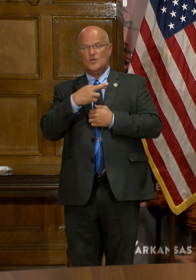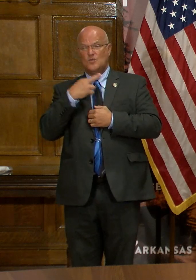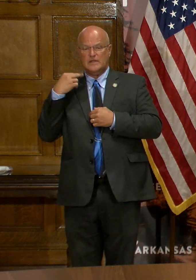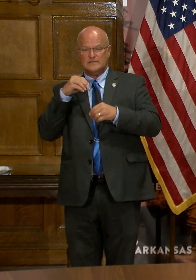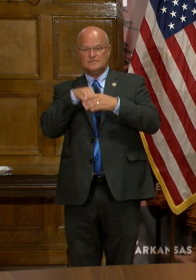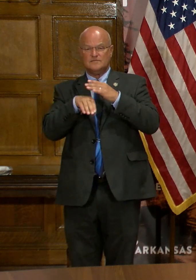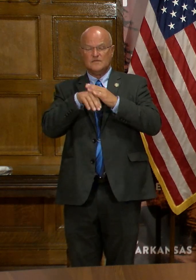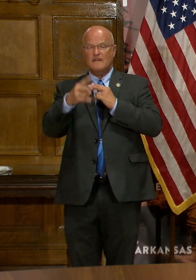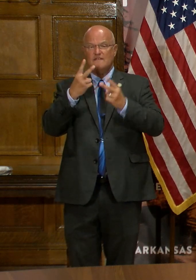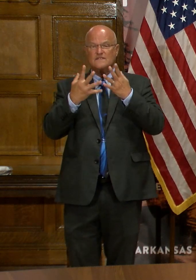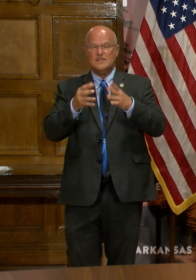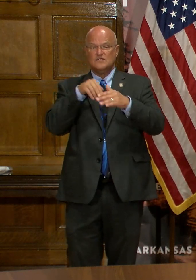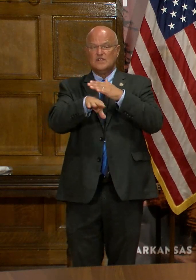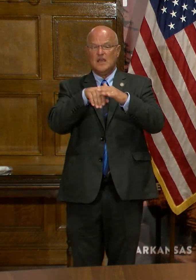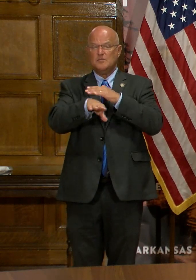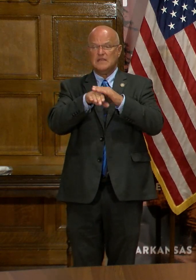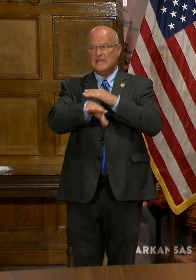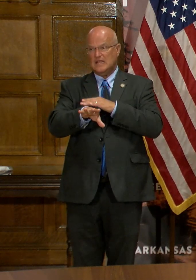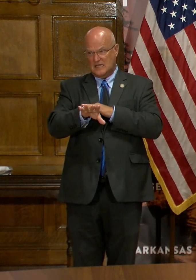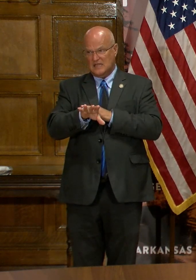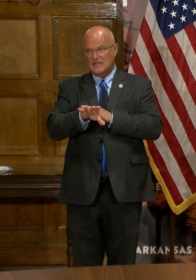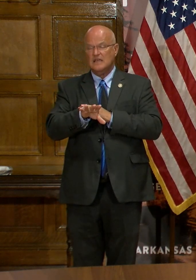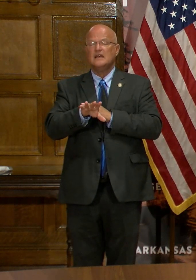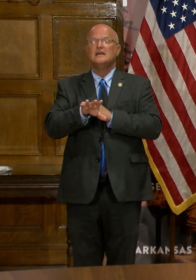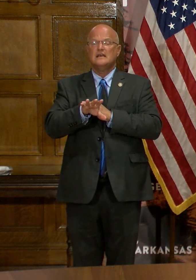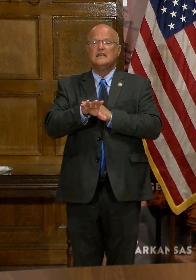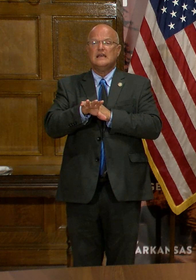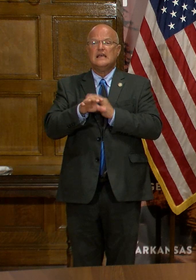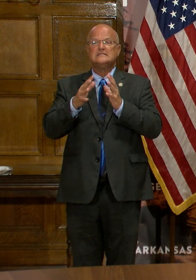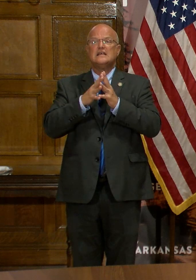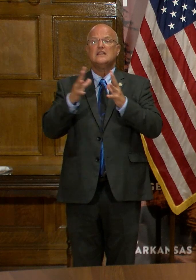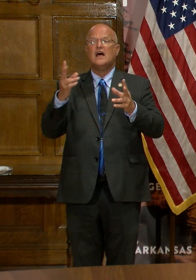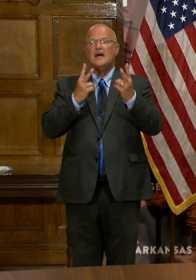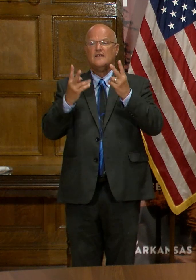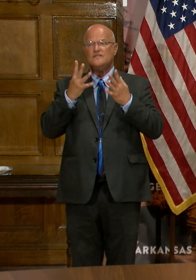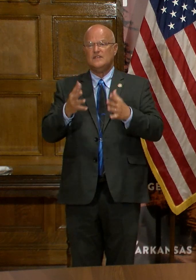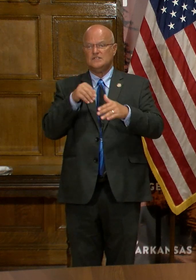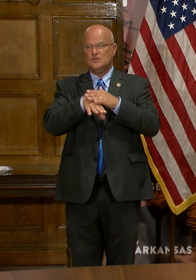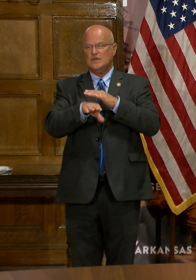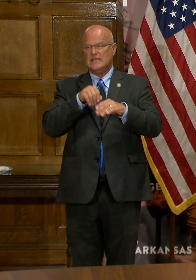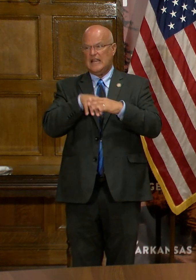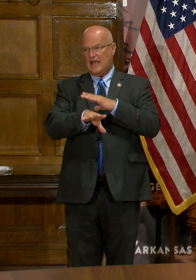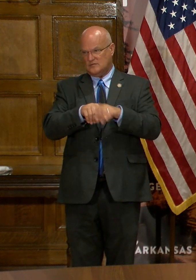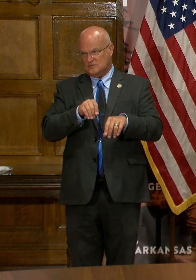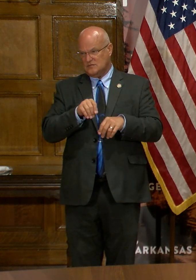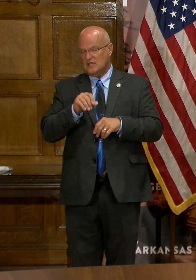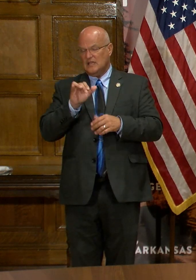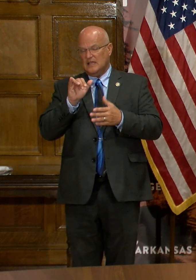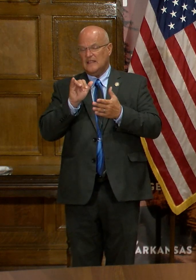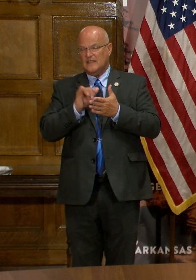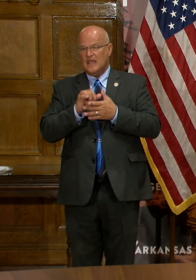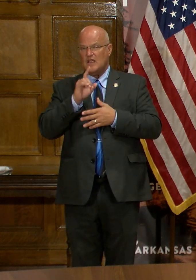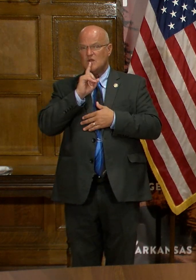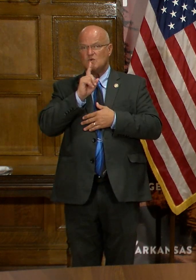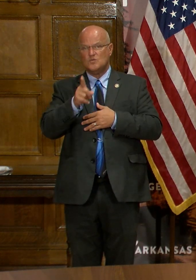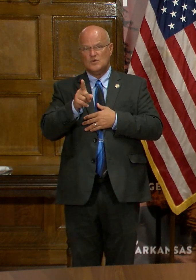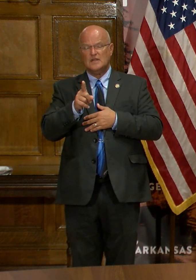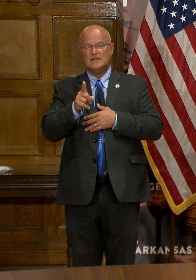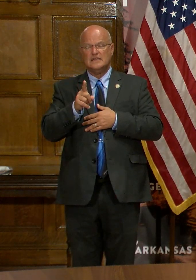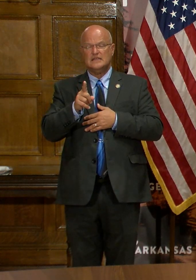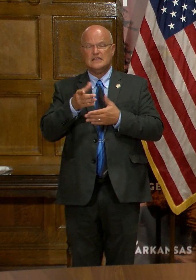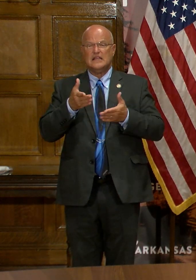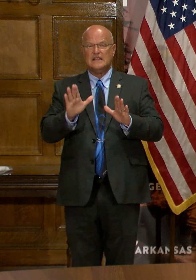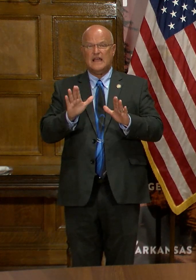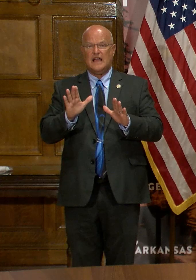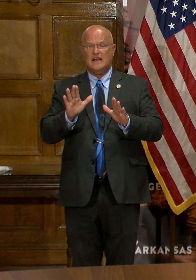risk if visitors were coming in and out, and there's a lot of visitors that go in and out, that really would